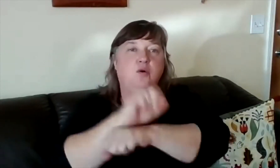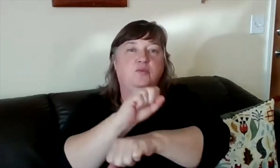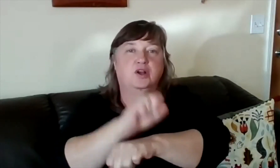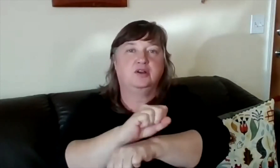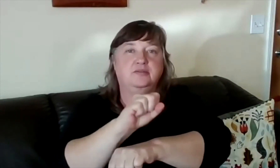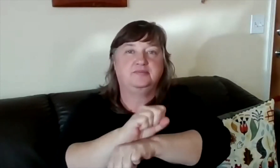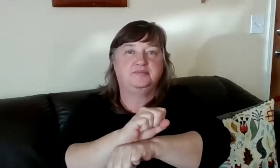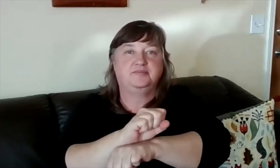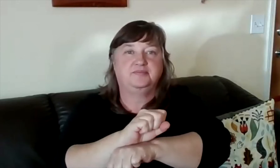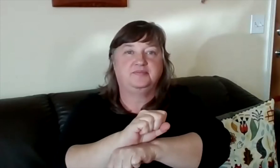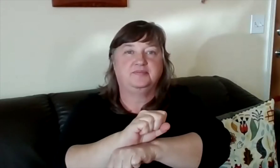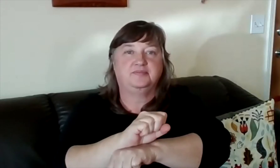Homework.